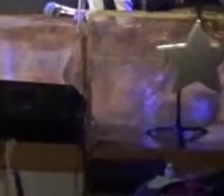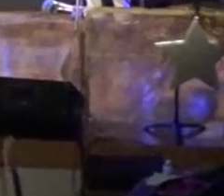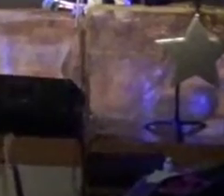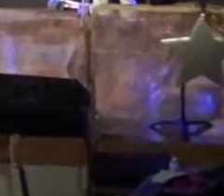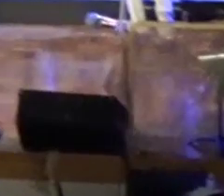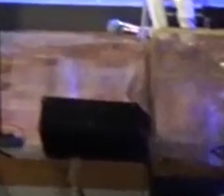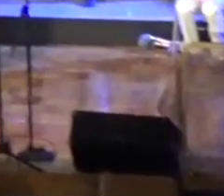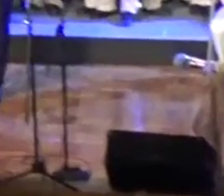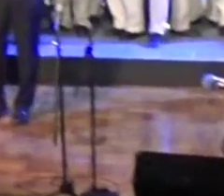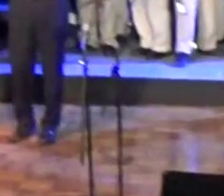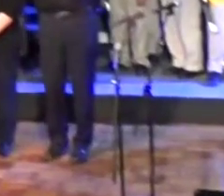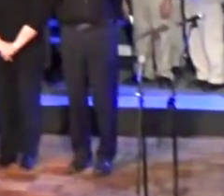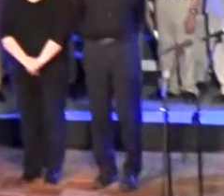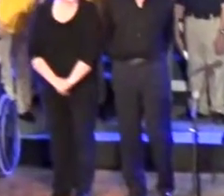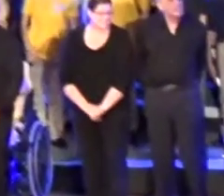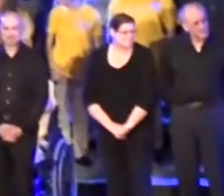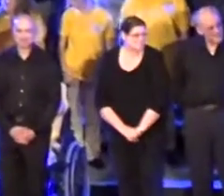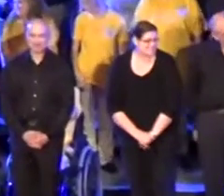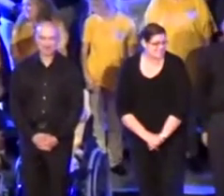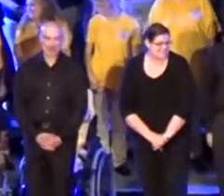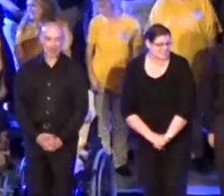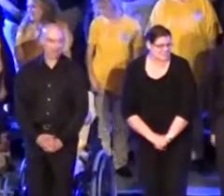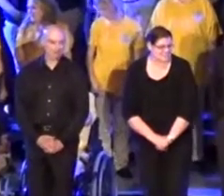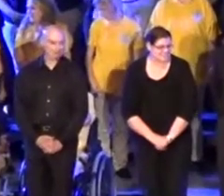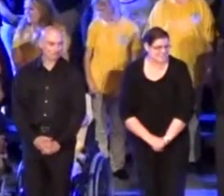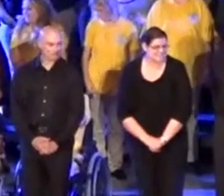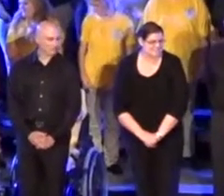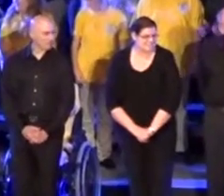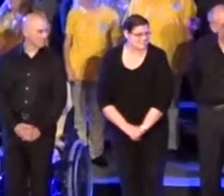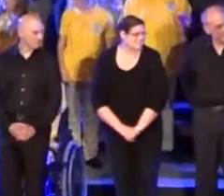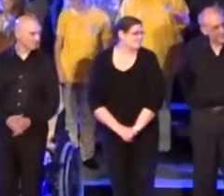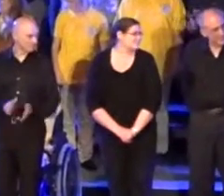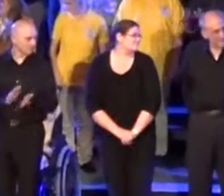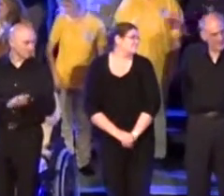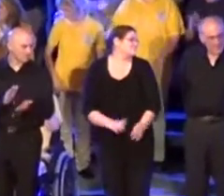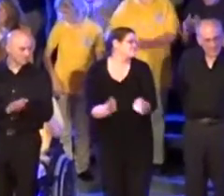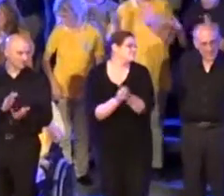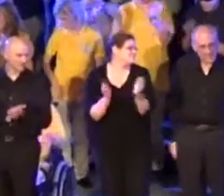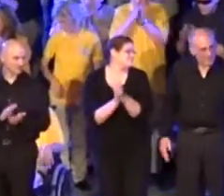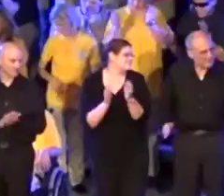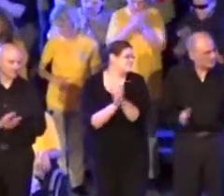From St. Joseph's School for the Blind in New Jersey, Mr. Jim Skidka.